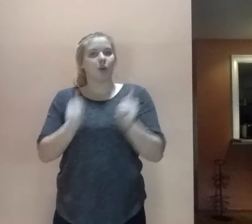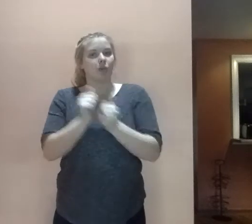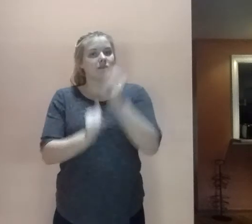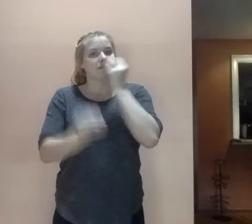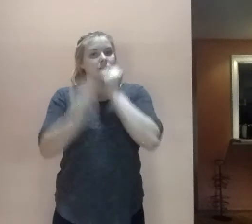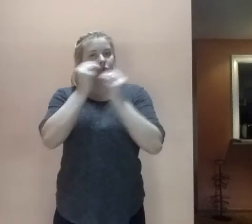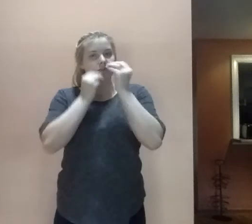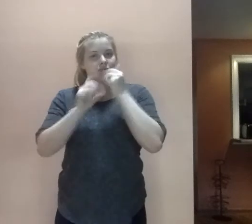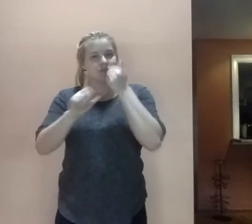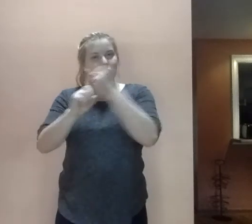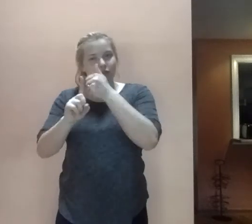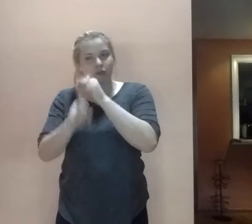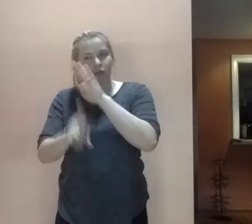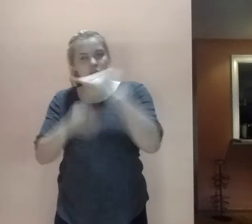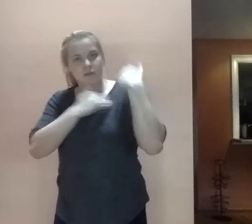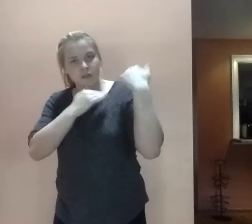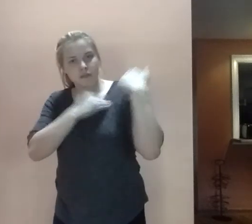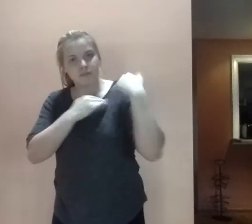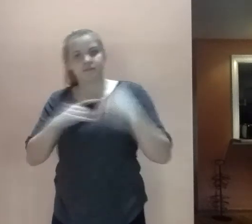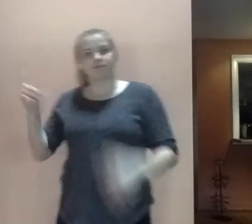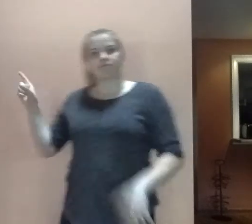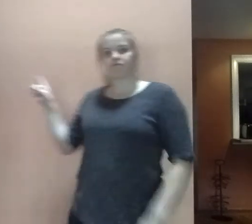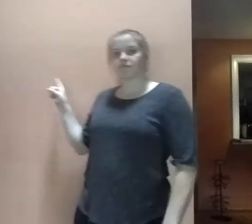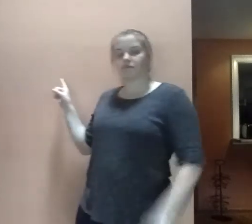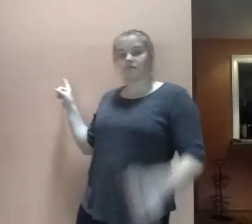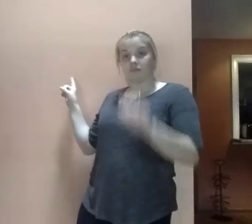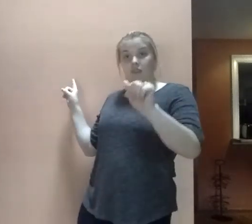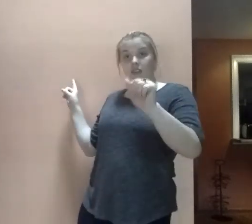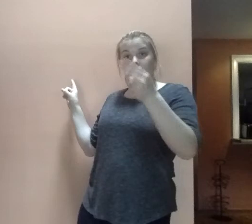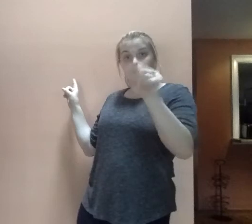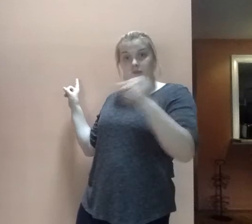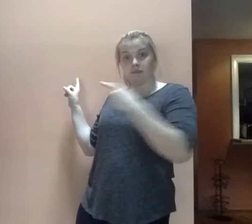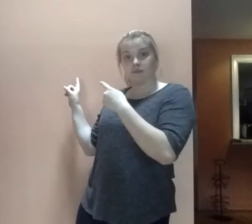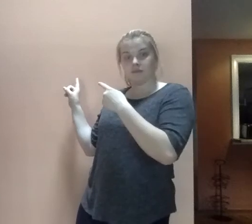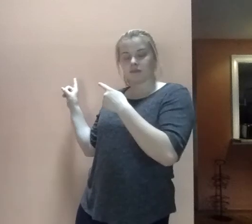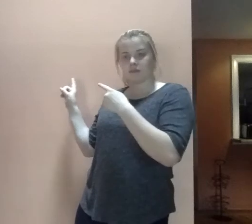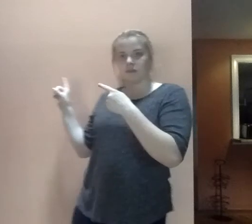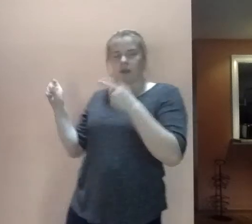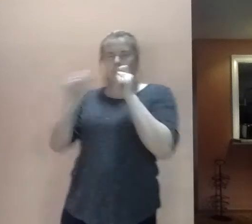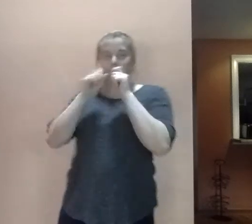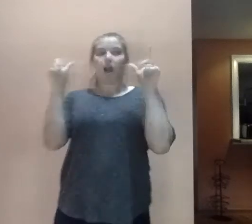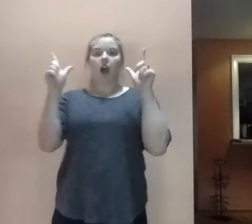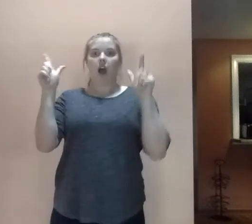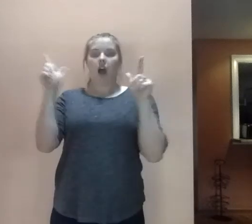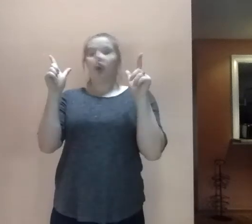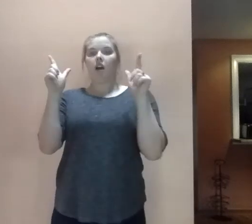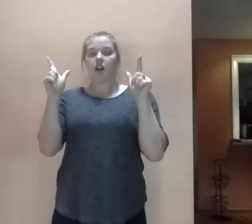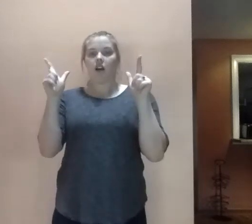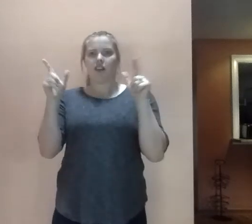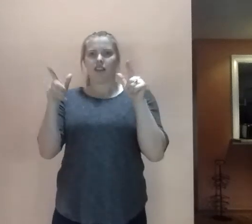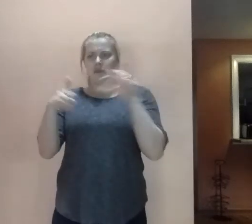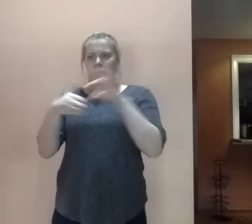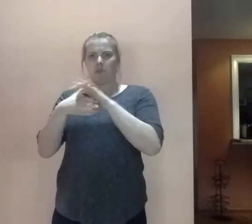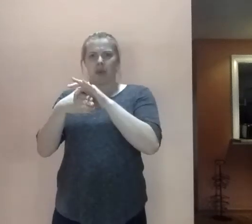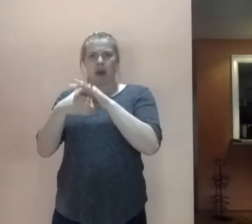Heart Association's Heart Healthy Recipes page, I could not believe they had an entire section on beef recipes. This was just